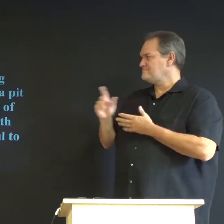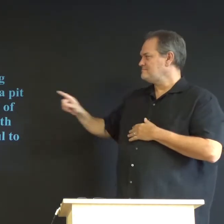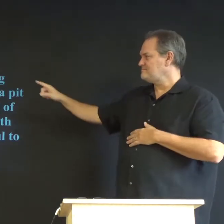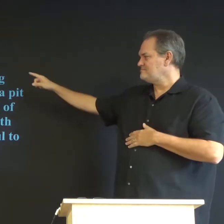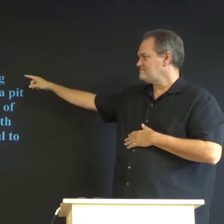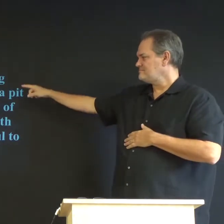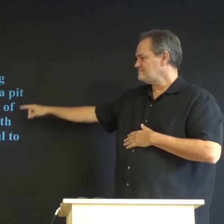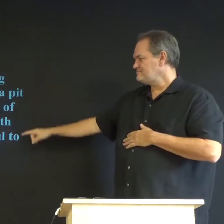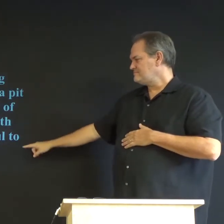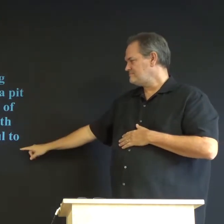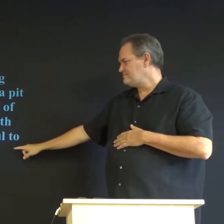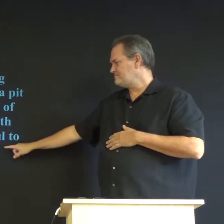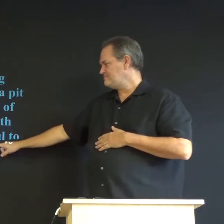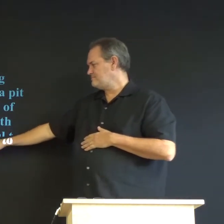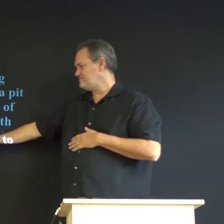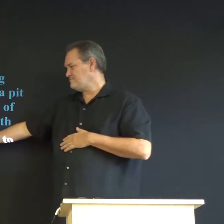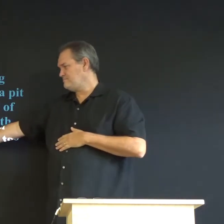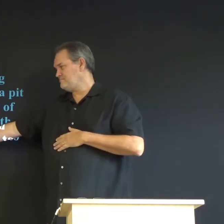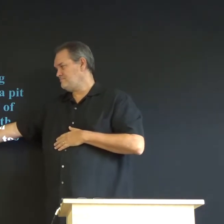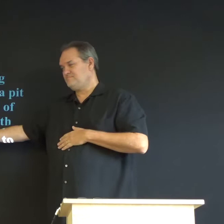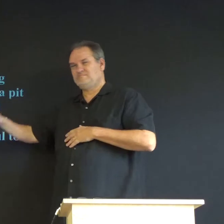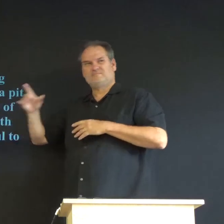There's 2 or 3 weeks ago, maybe, that we talked about this verses.